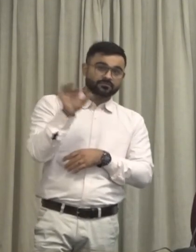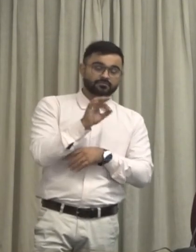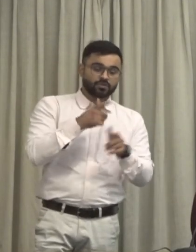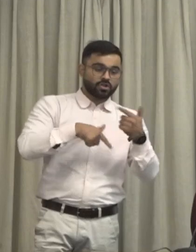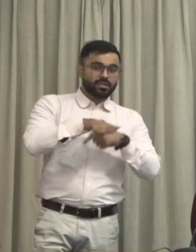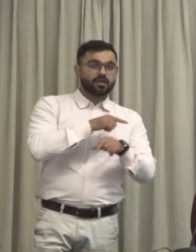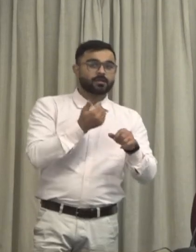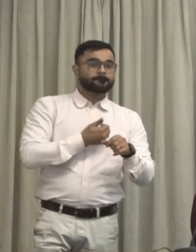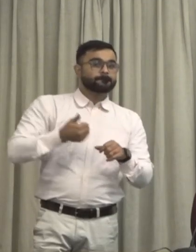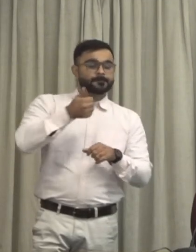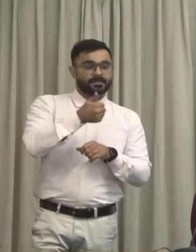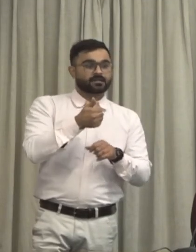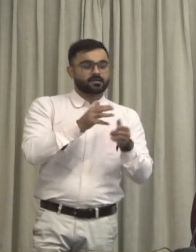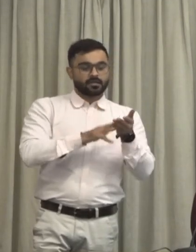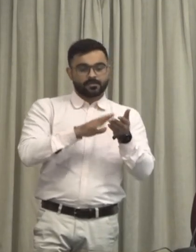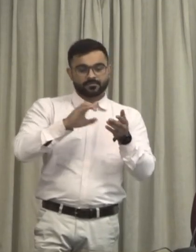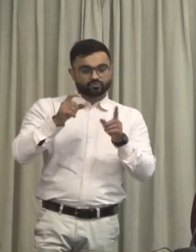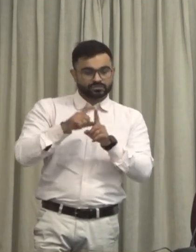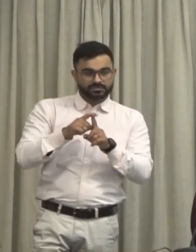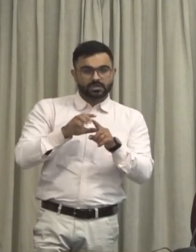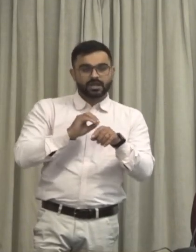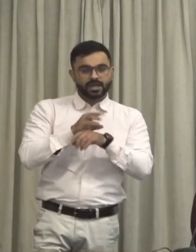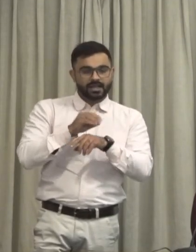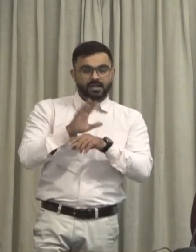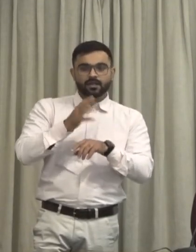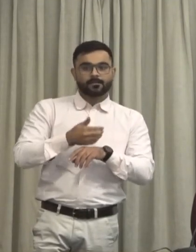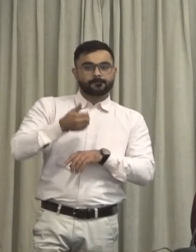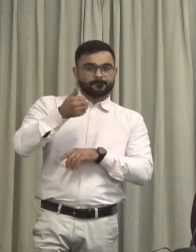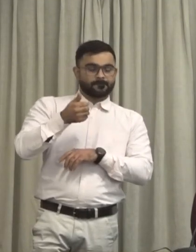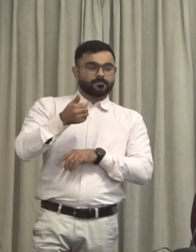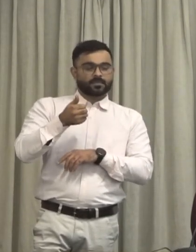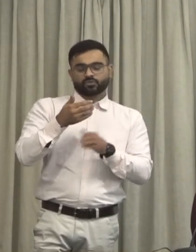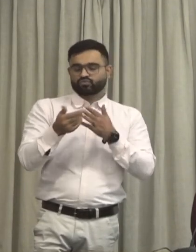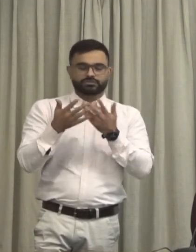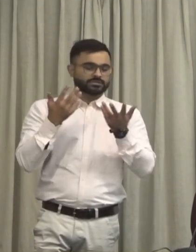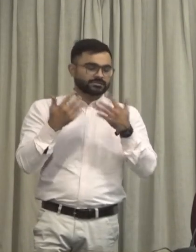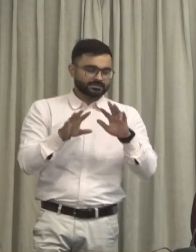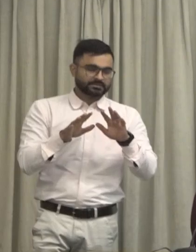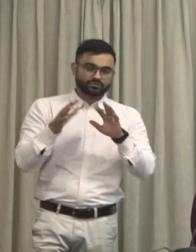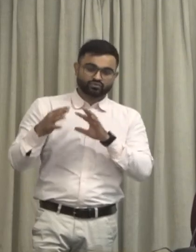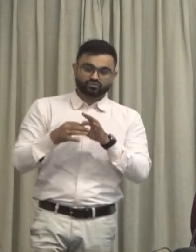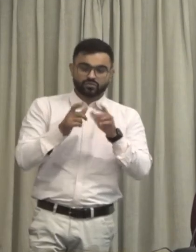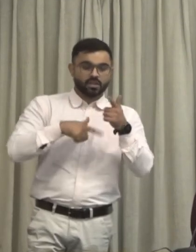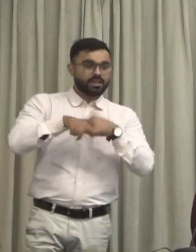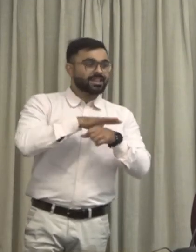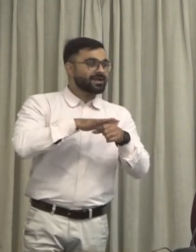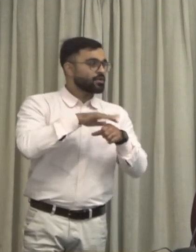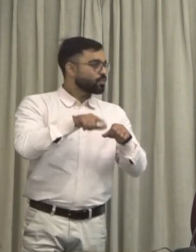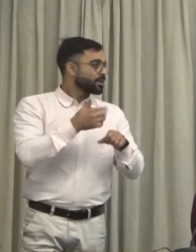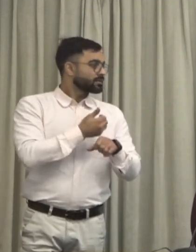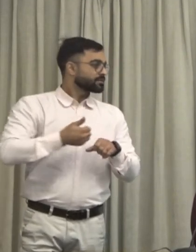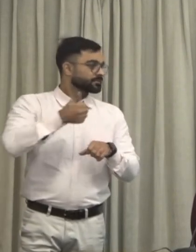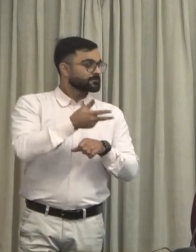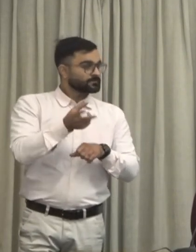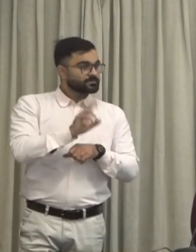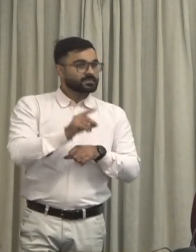local authority. So a municipal corporation, a council, a panchayat, whatever the relevant local authority is. And